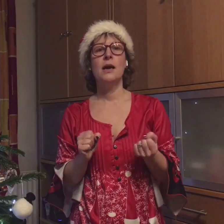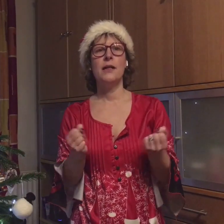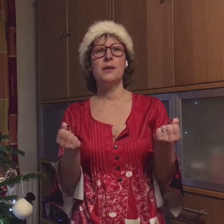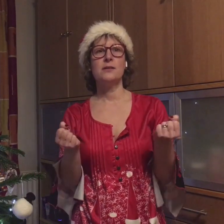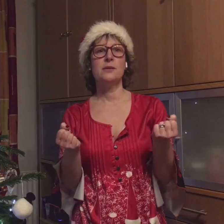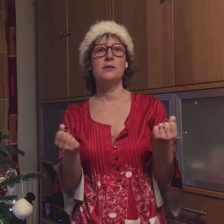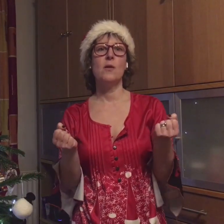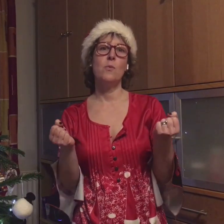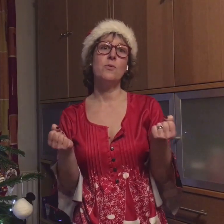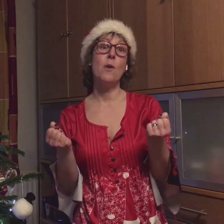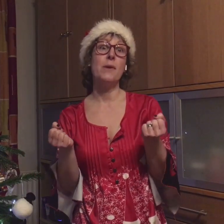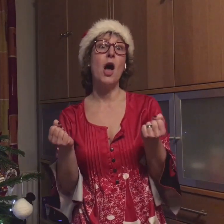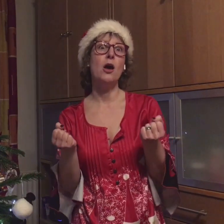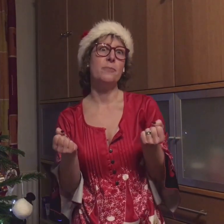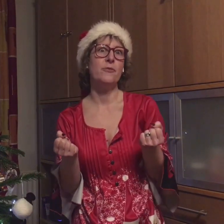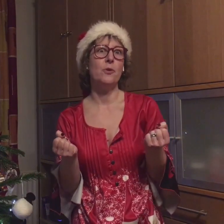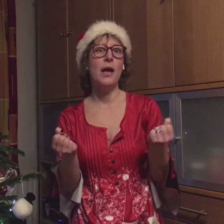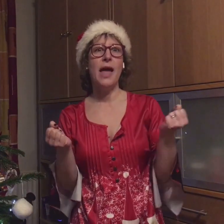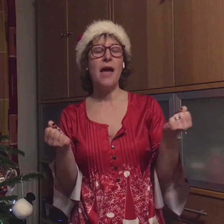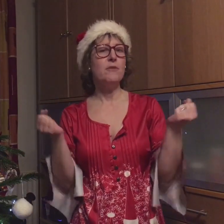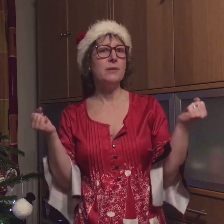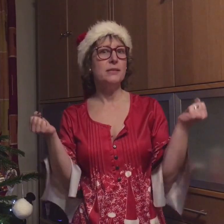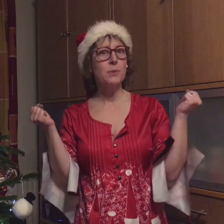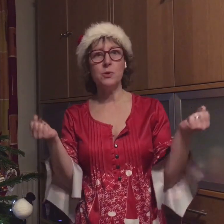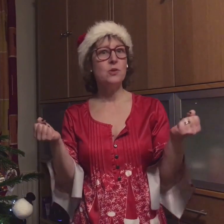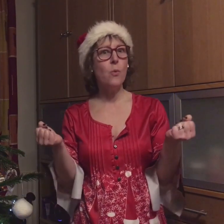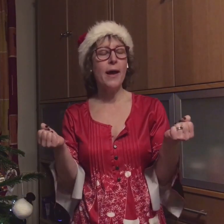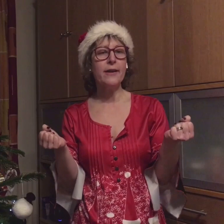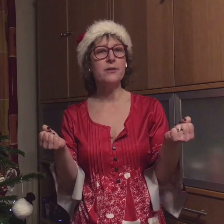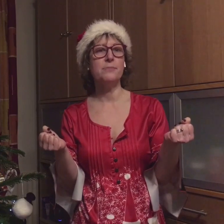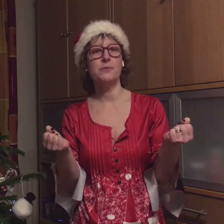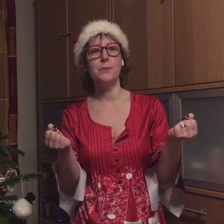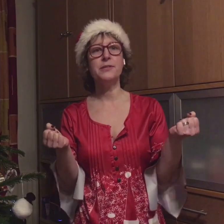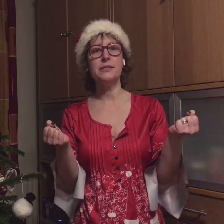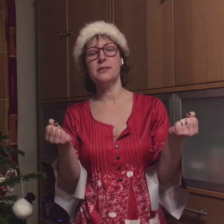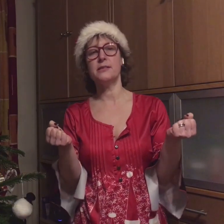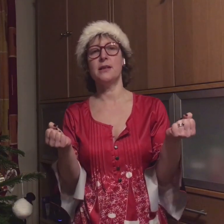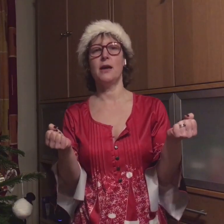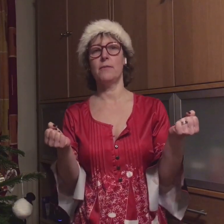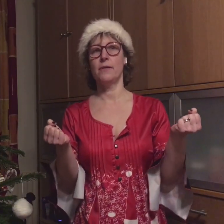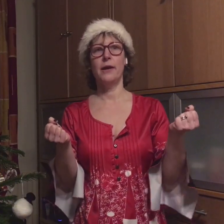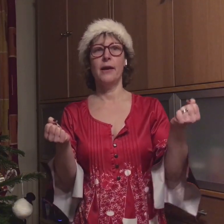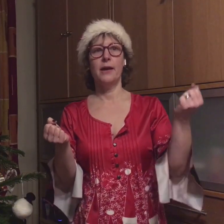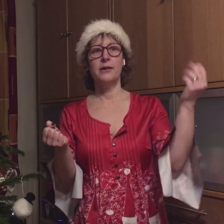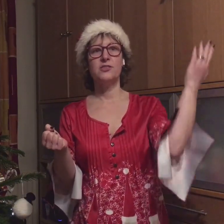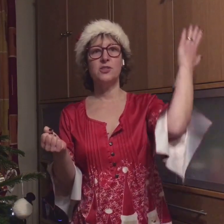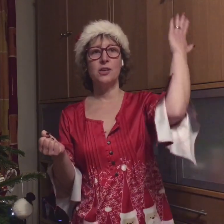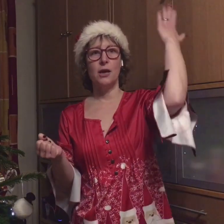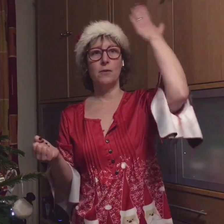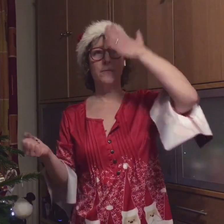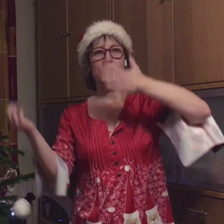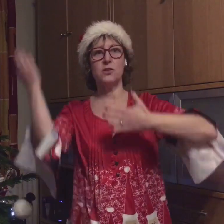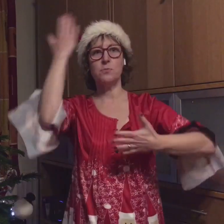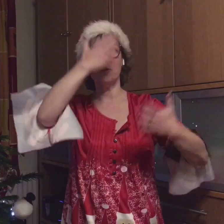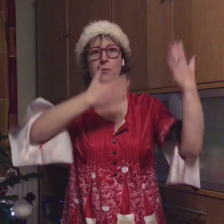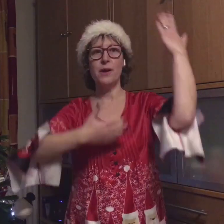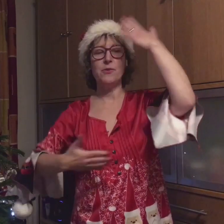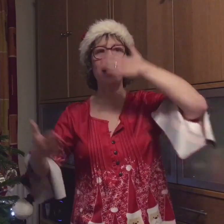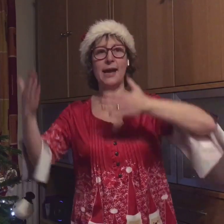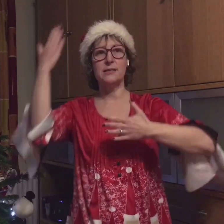And the next one is the one we hope for. Everyone says, we want a white Christmas. We want it to snow. snow. So just put your wave your hands